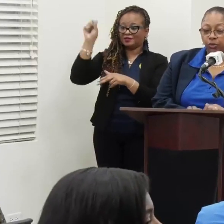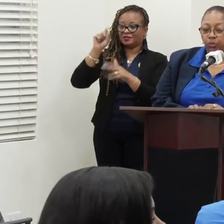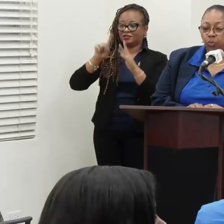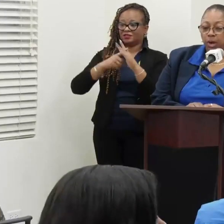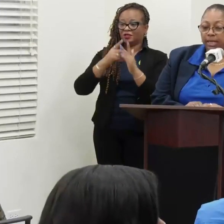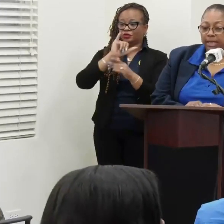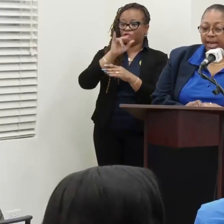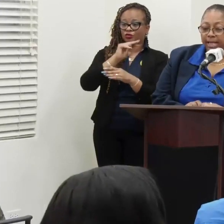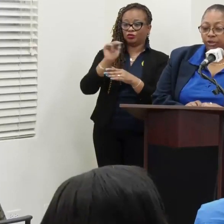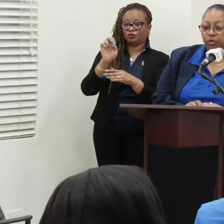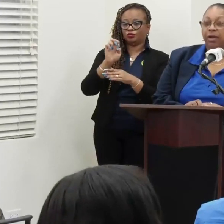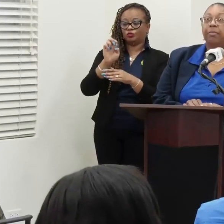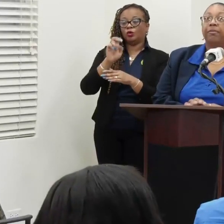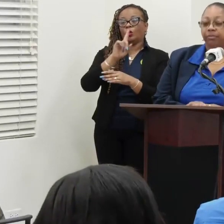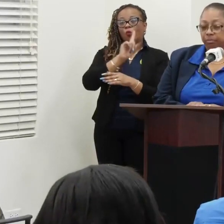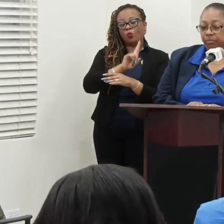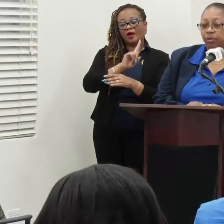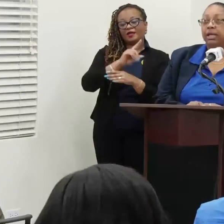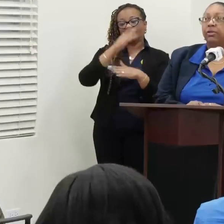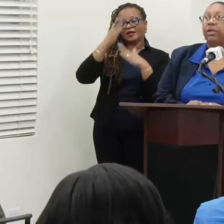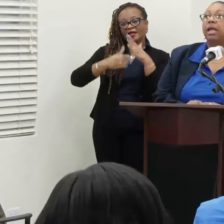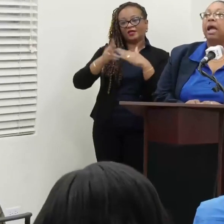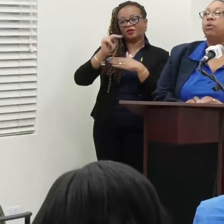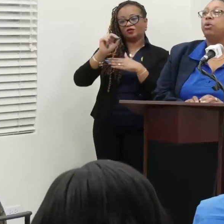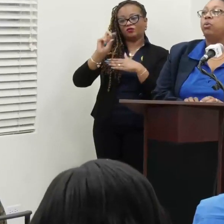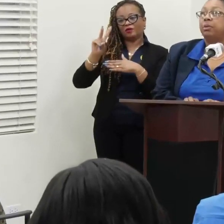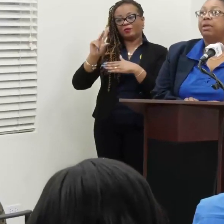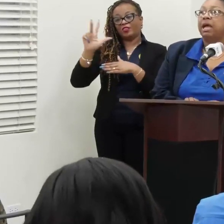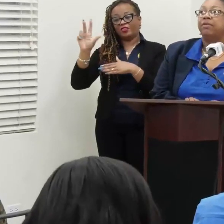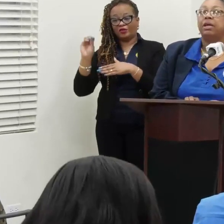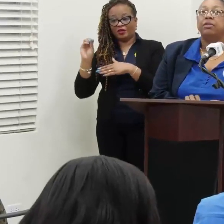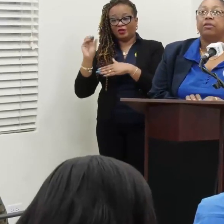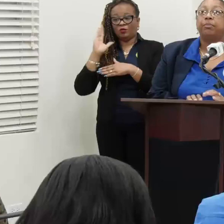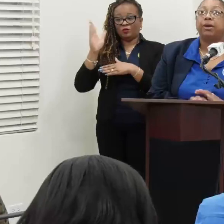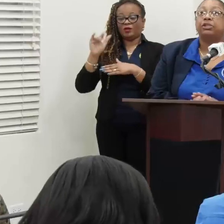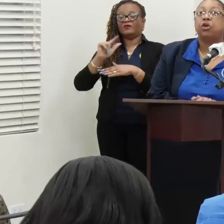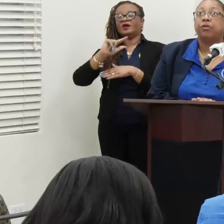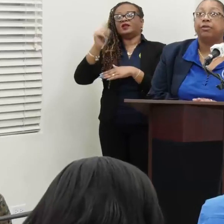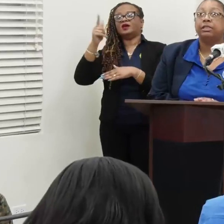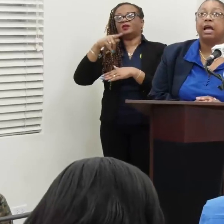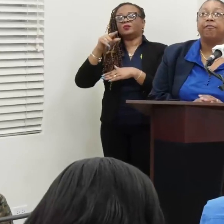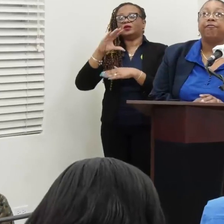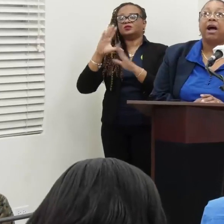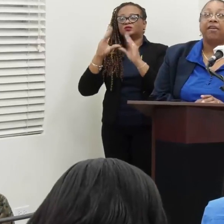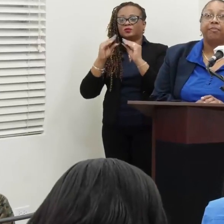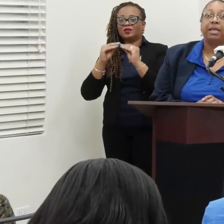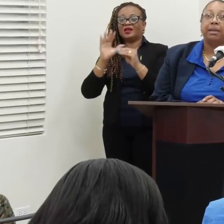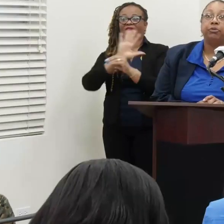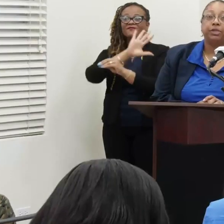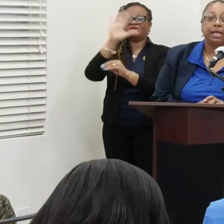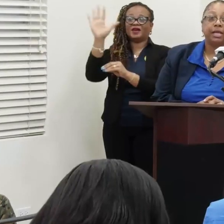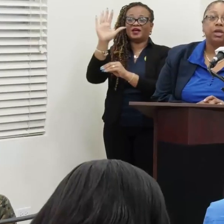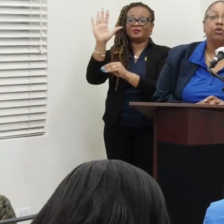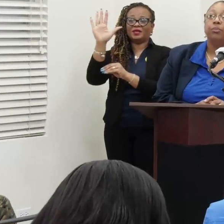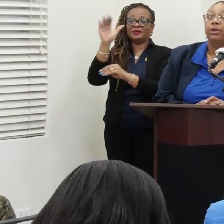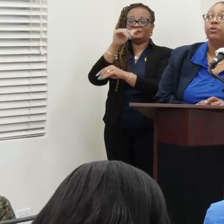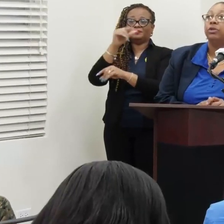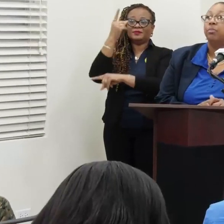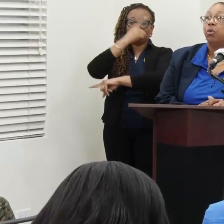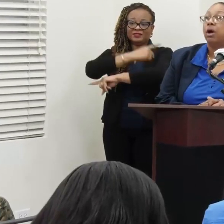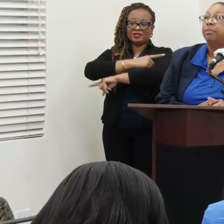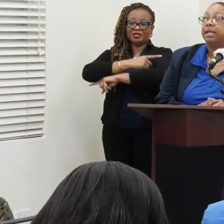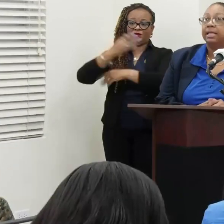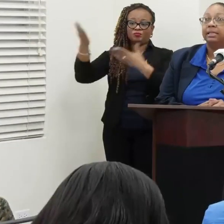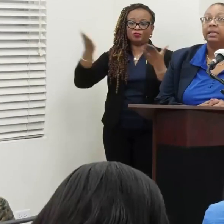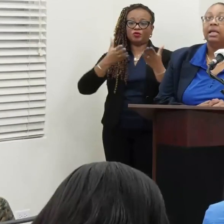starts June 1 and ends November 30th, and we will be having another press conference at 5 p.m. today to bring you